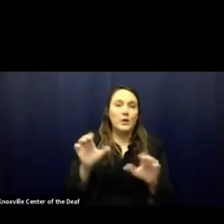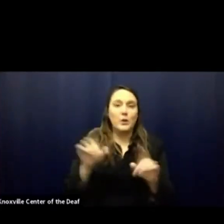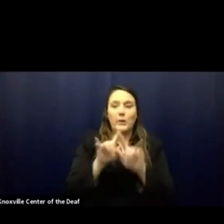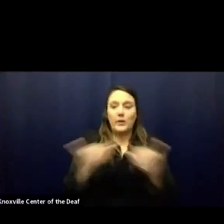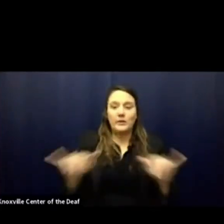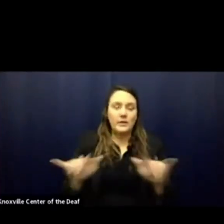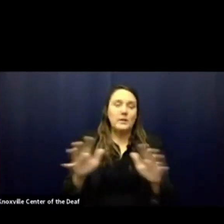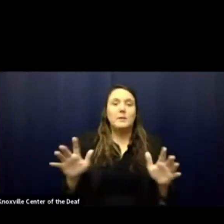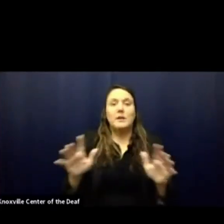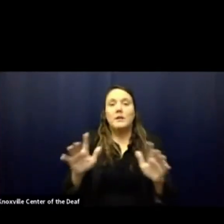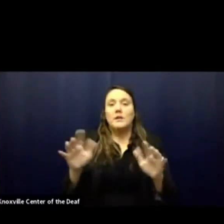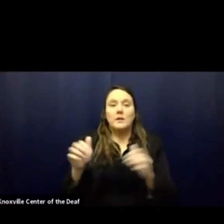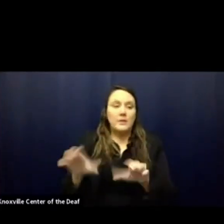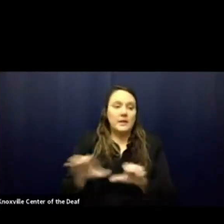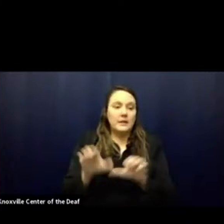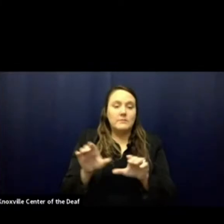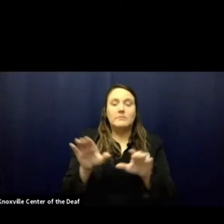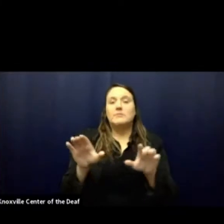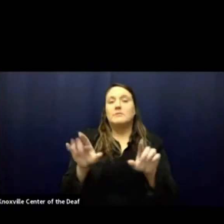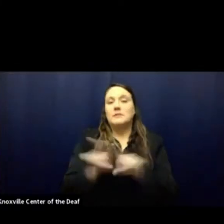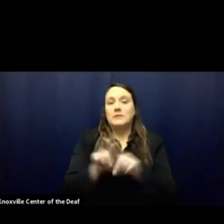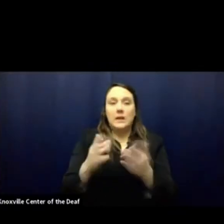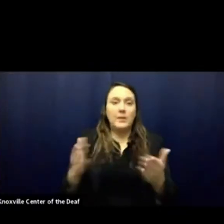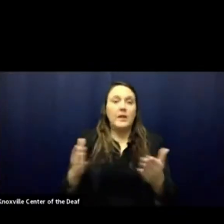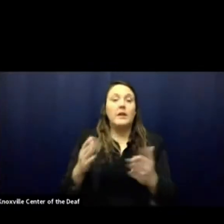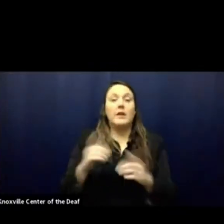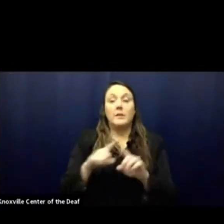important and choosing to practice those on their own.